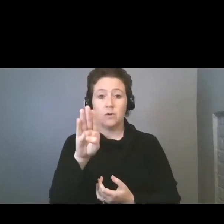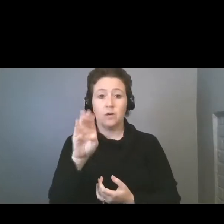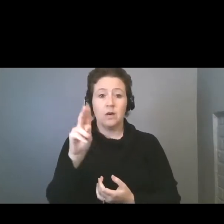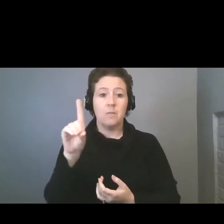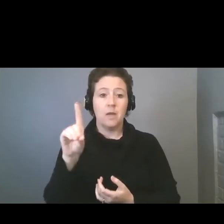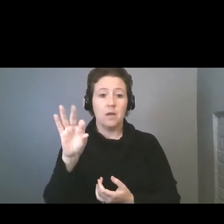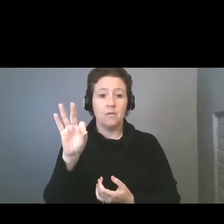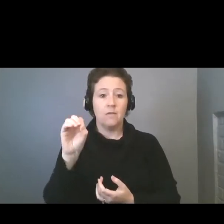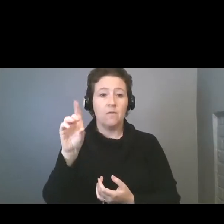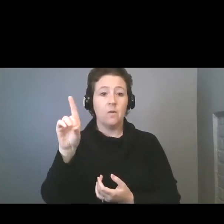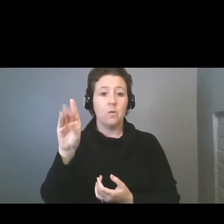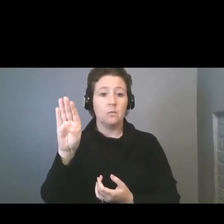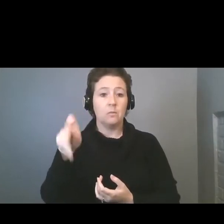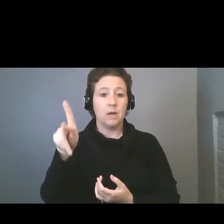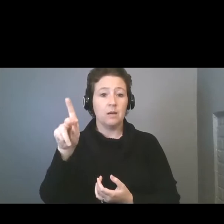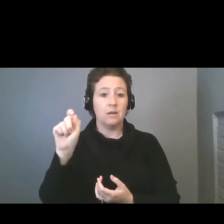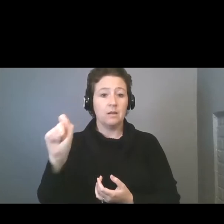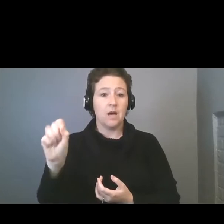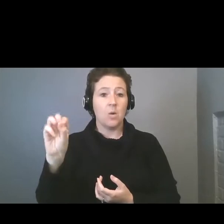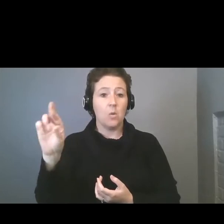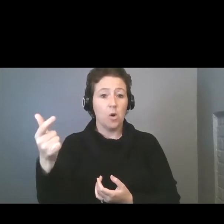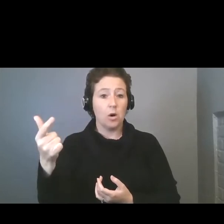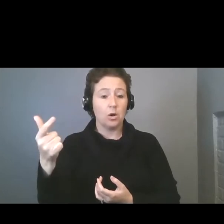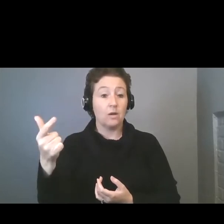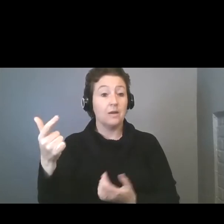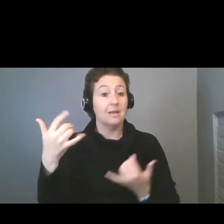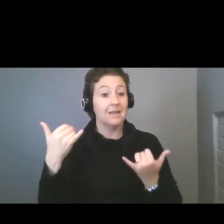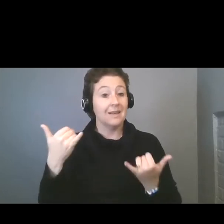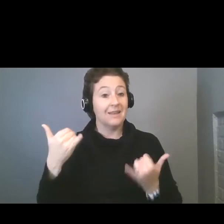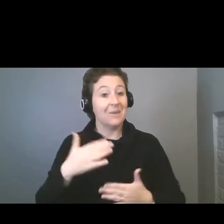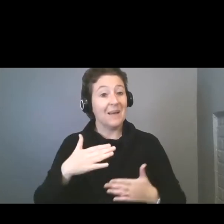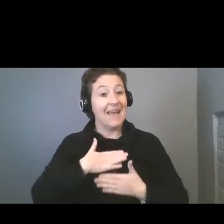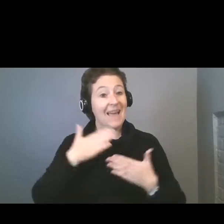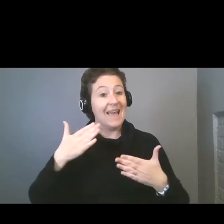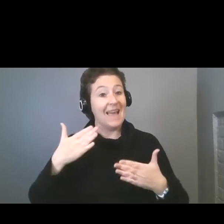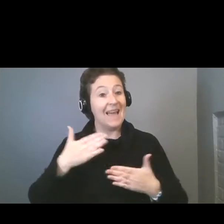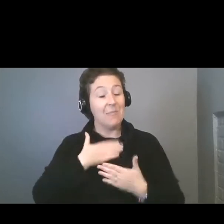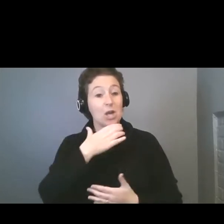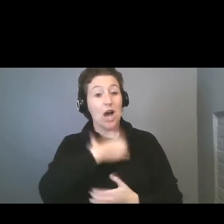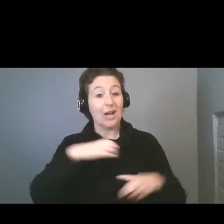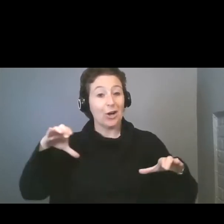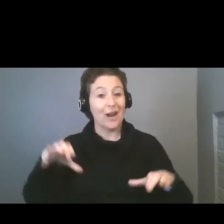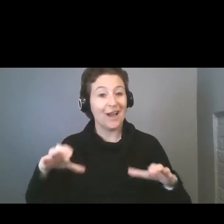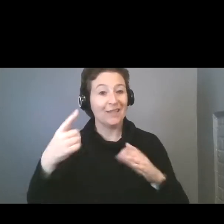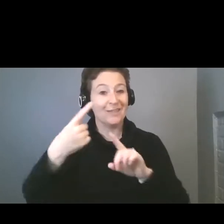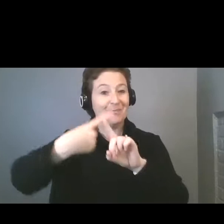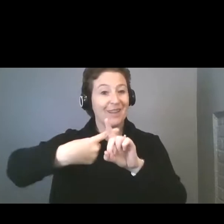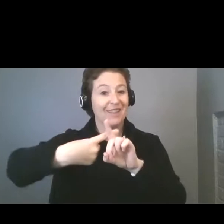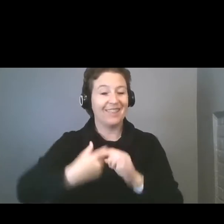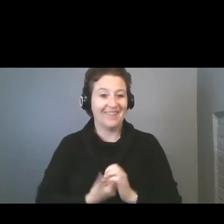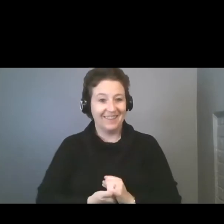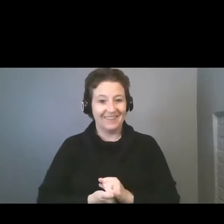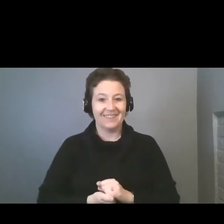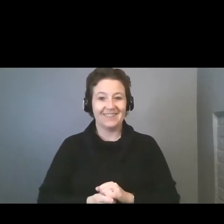riverbendfoodbank.org. And with that, I will wish everyone a happy Hunger Action Month.